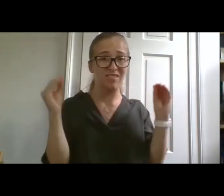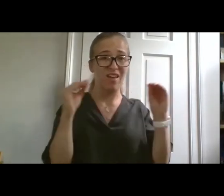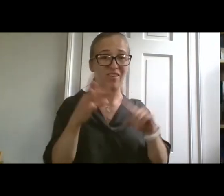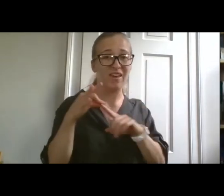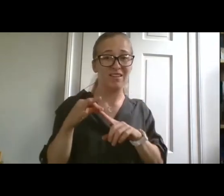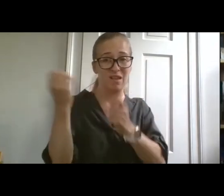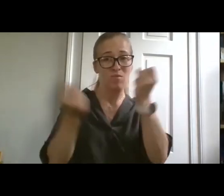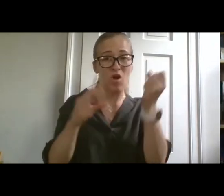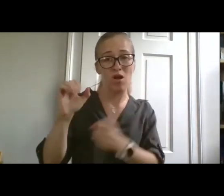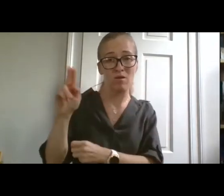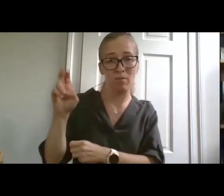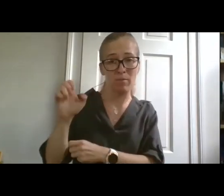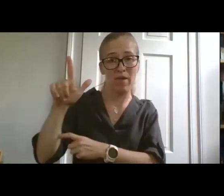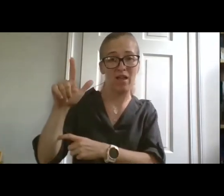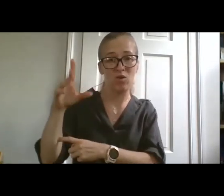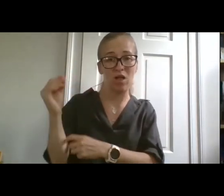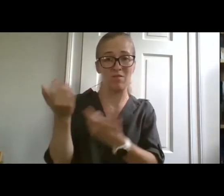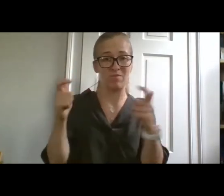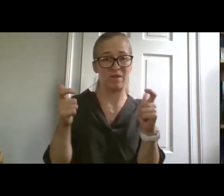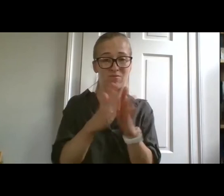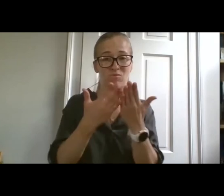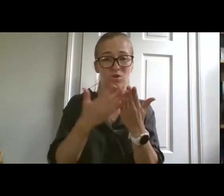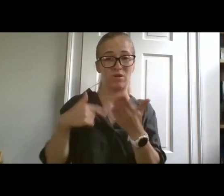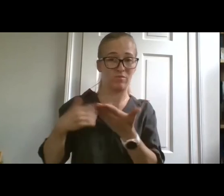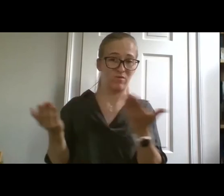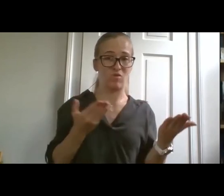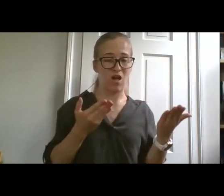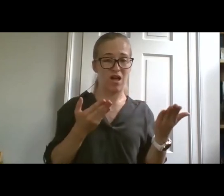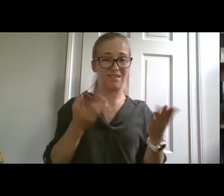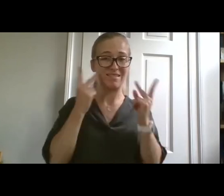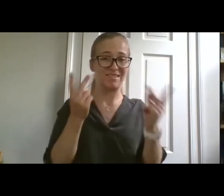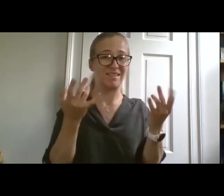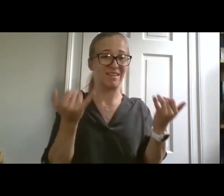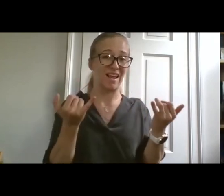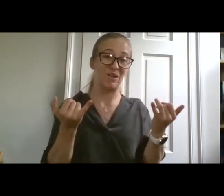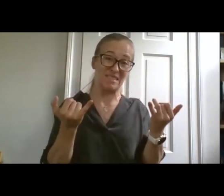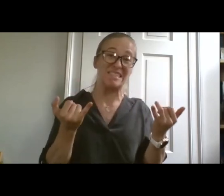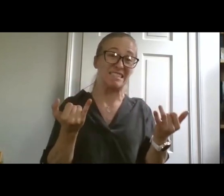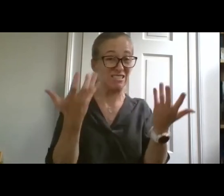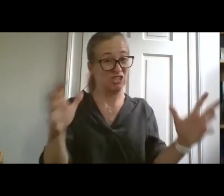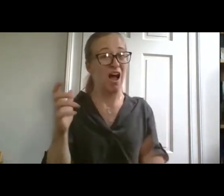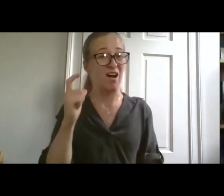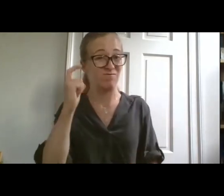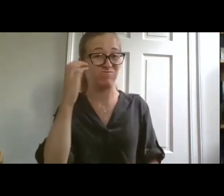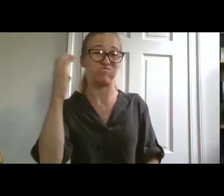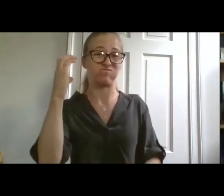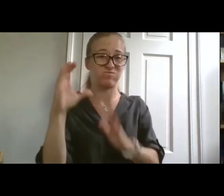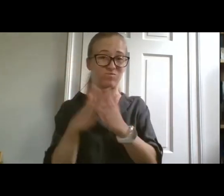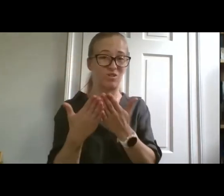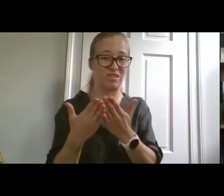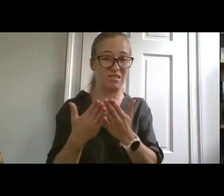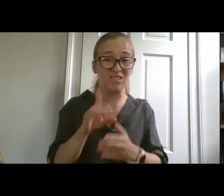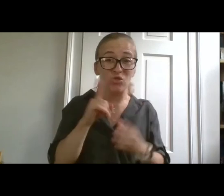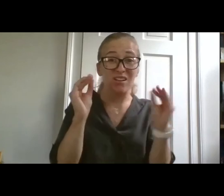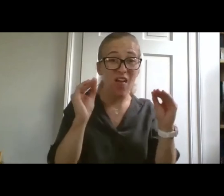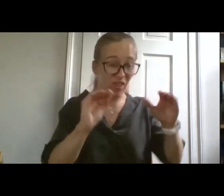manuals and the bulky novel I brought, filling what now seemed a conspicuously large amount of space. "Are you sure there isn't anything under the